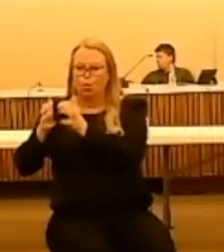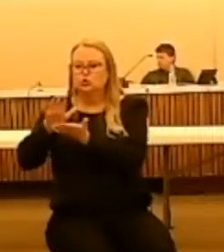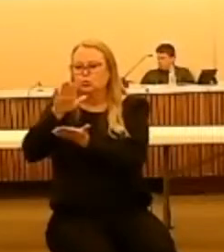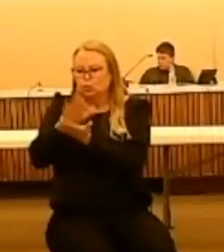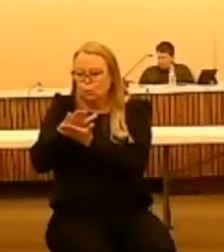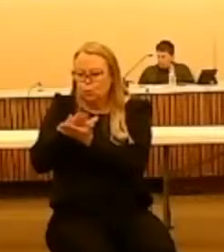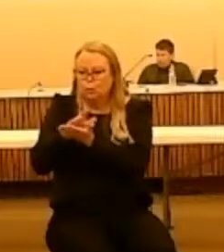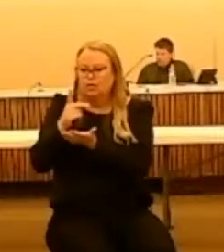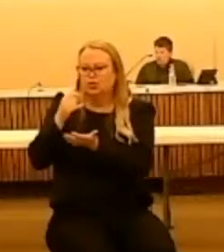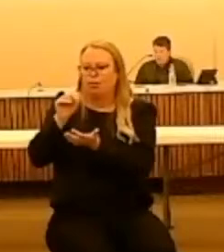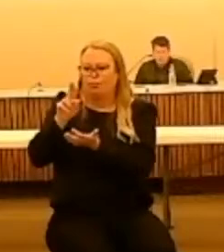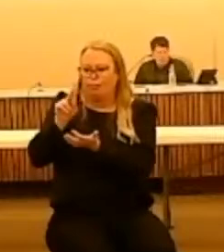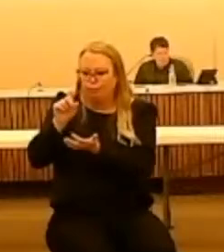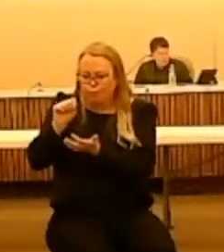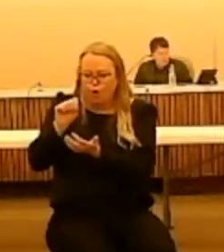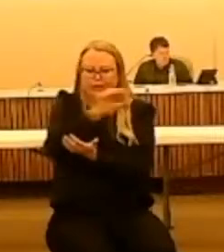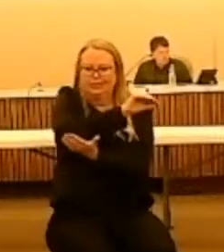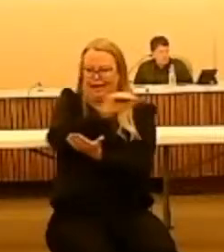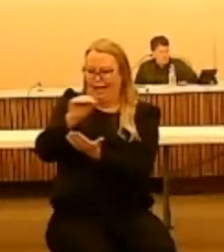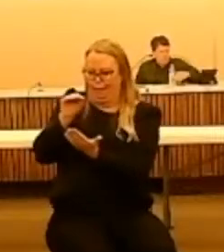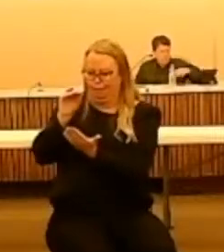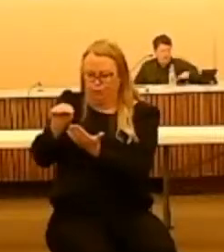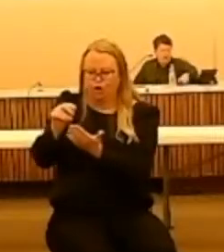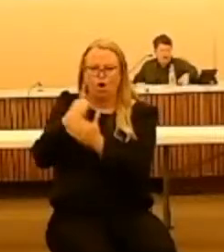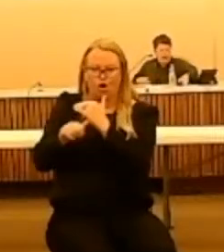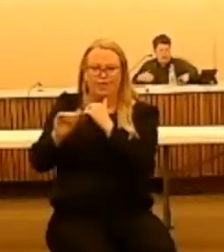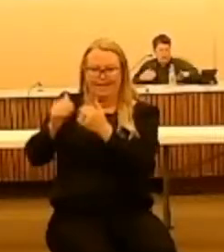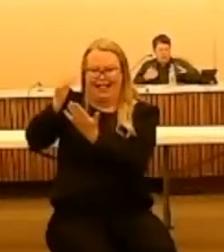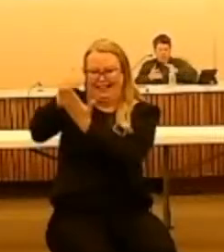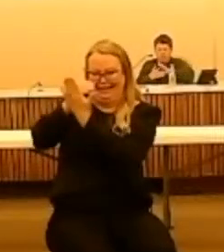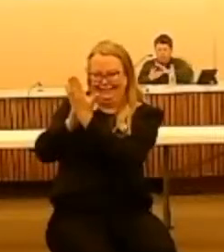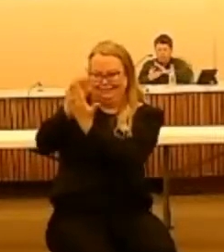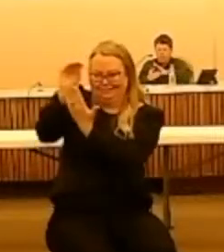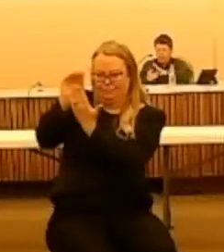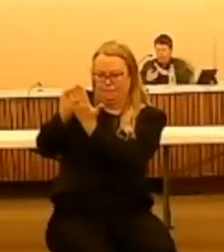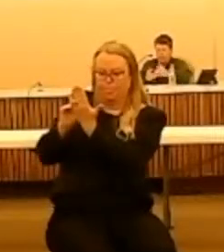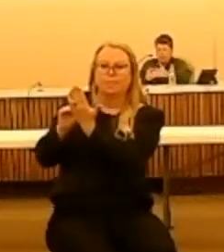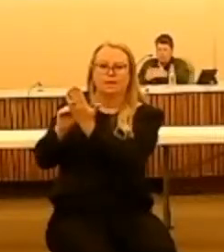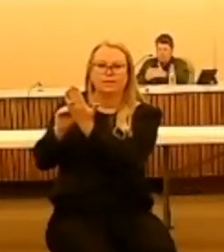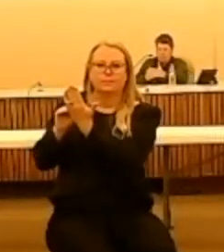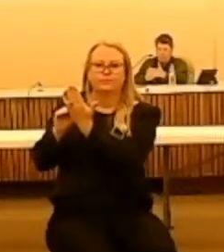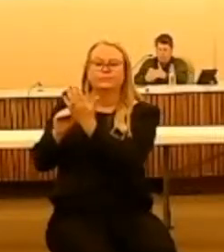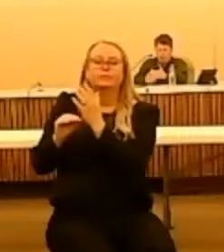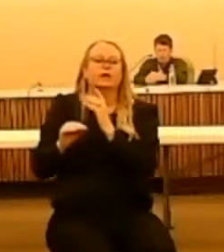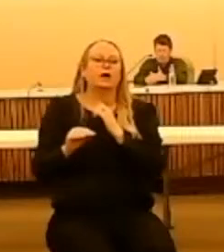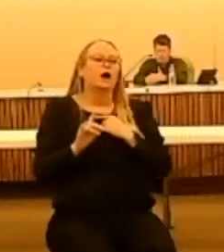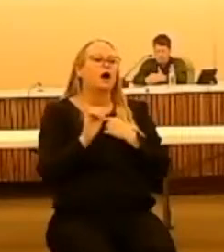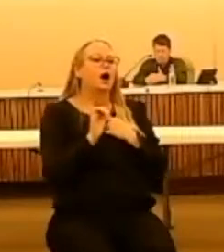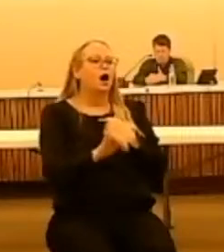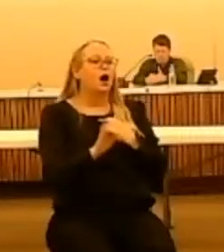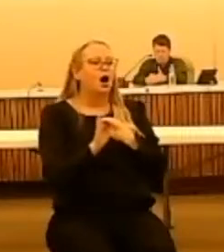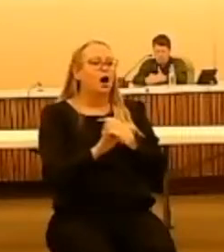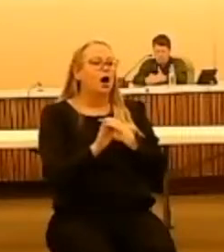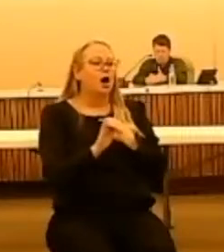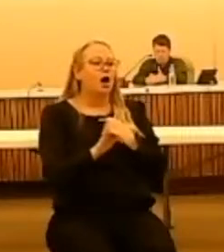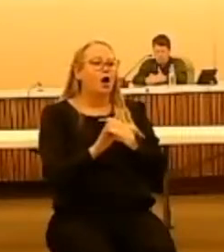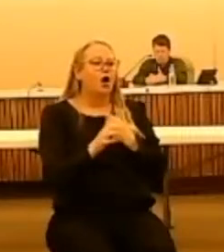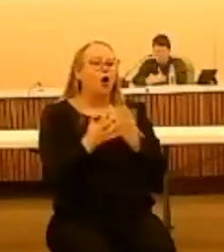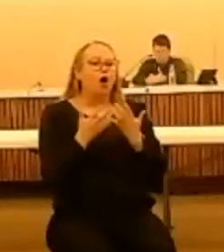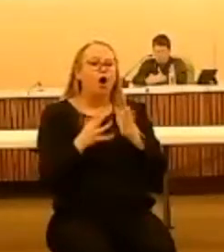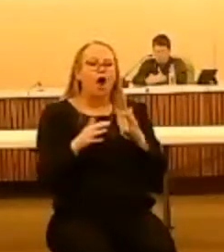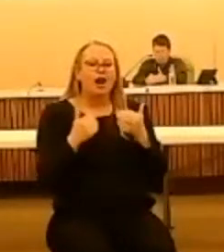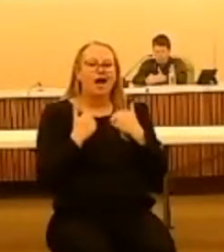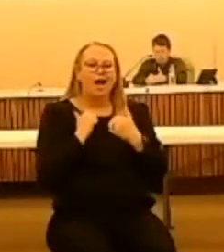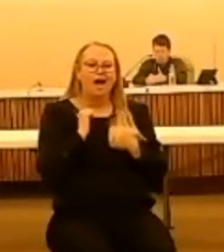schools. correct. Okay. So there's, if you look at the, We're not actually voting on the buffering